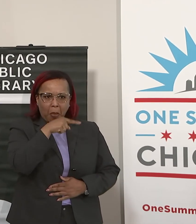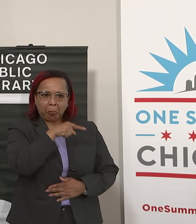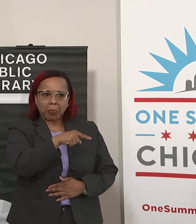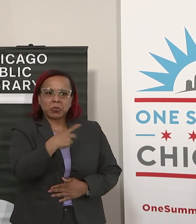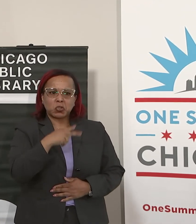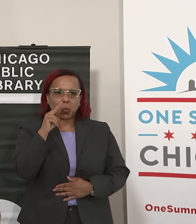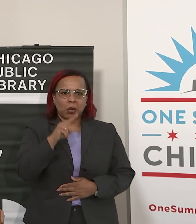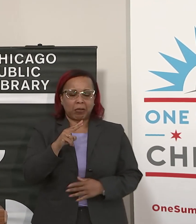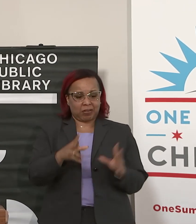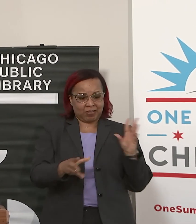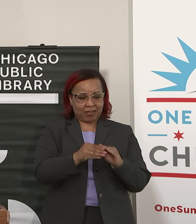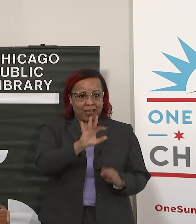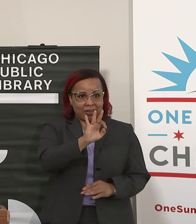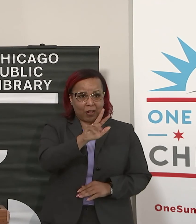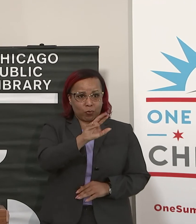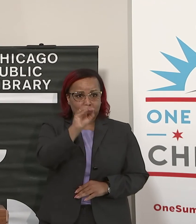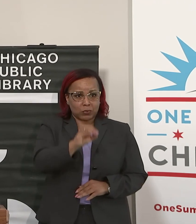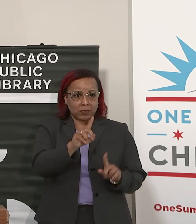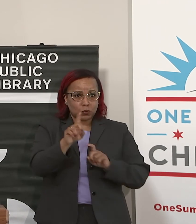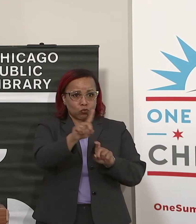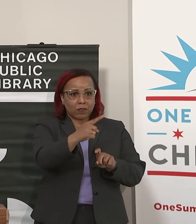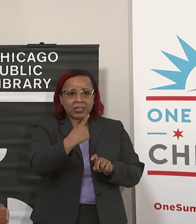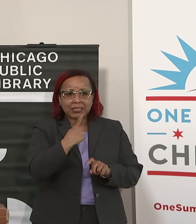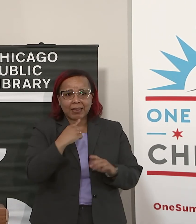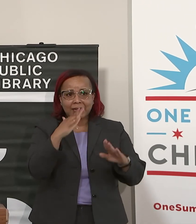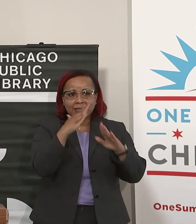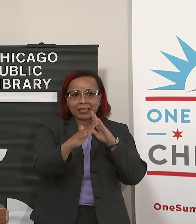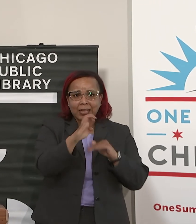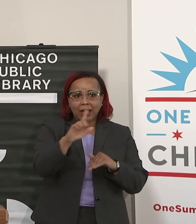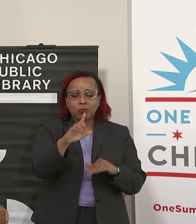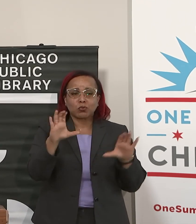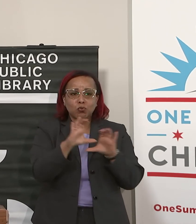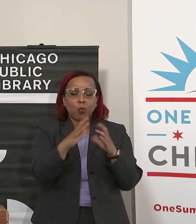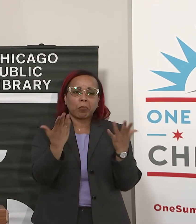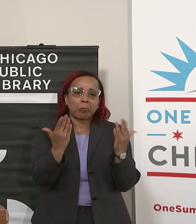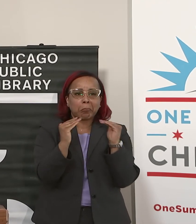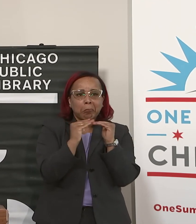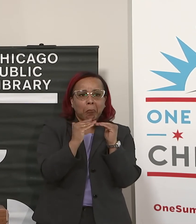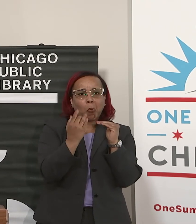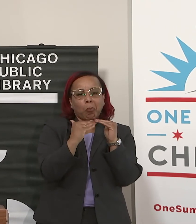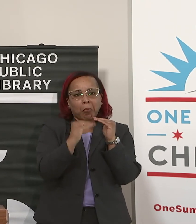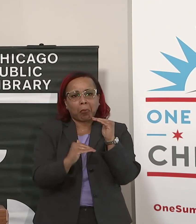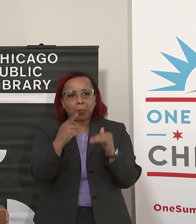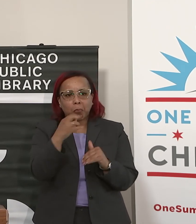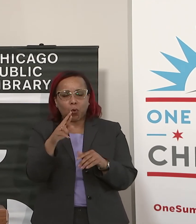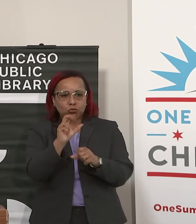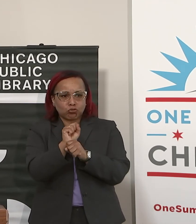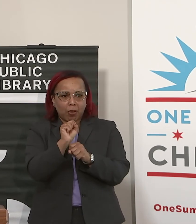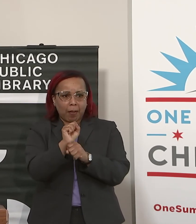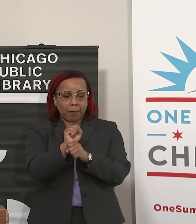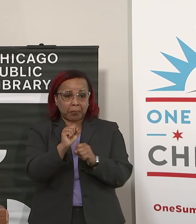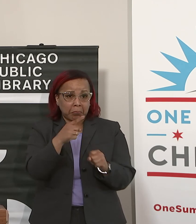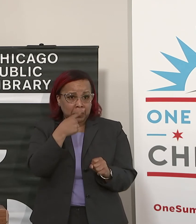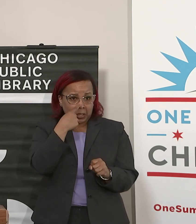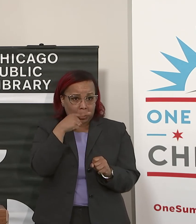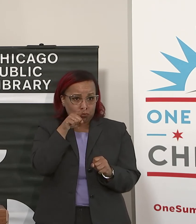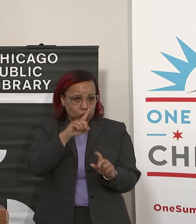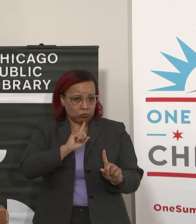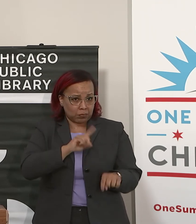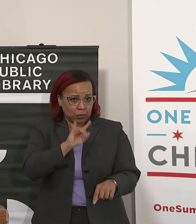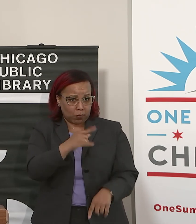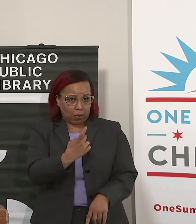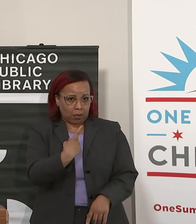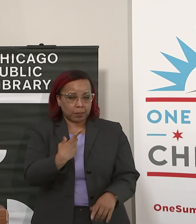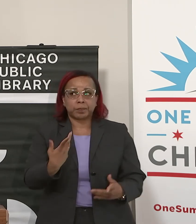we're looking at 93% of those surveys saying city council is doing a fair or poor job. Can you respond to